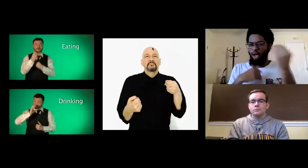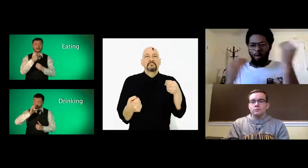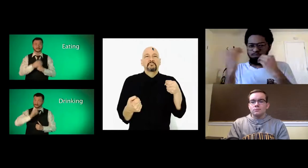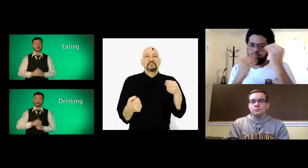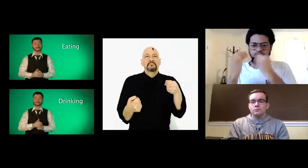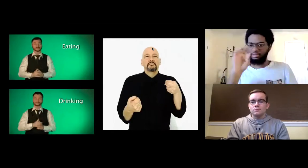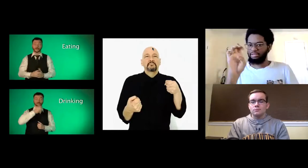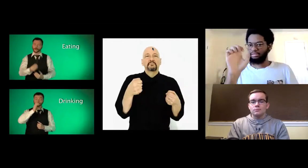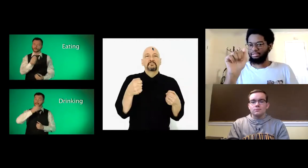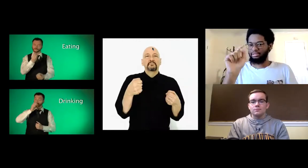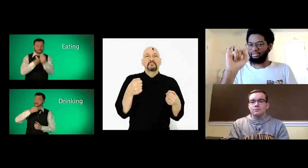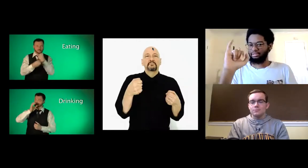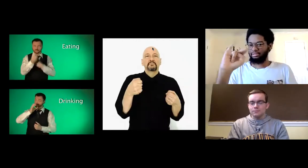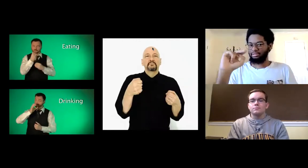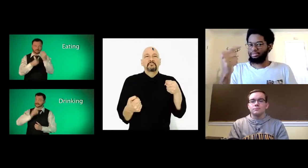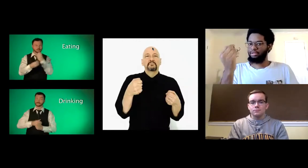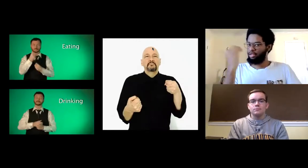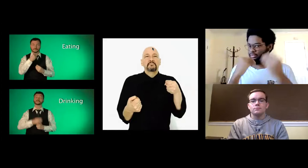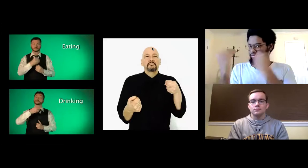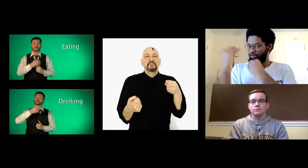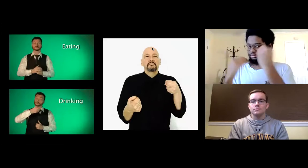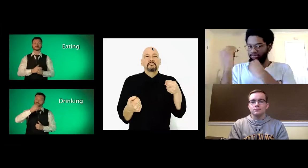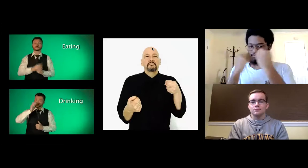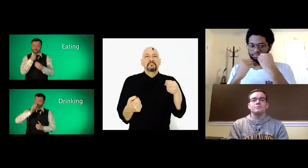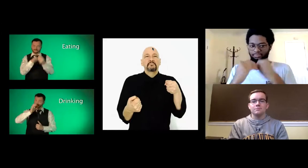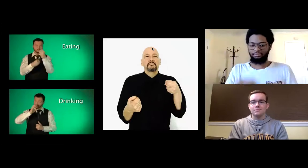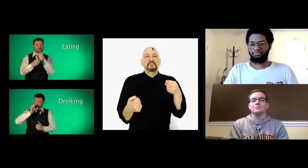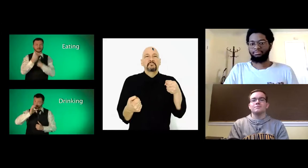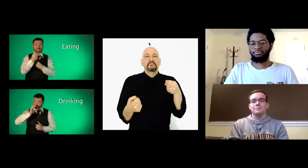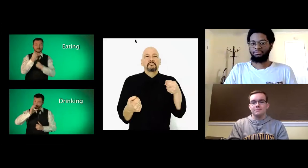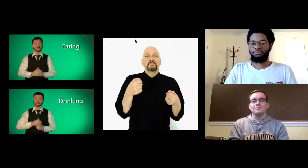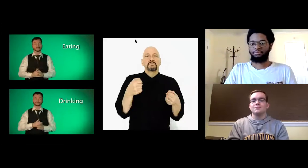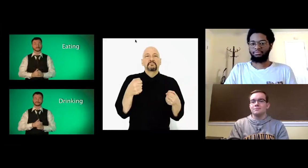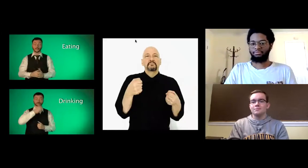all day. I was busy with class and would eat between breaks.